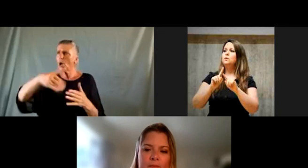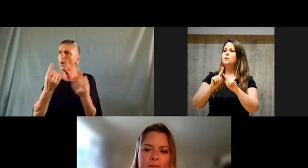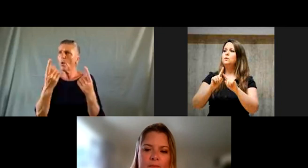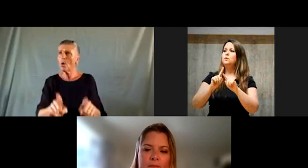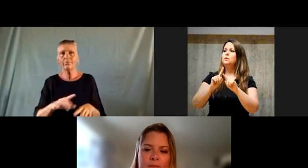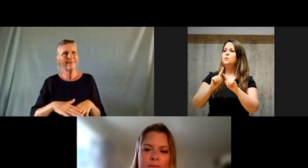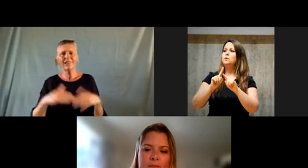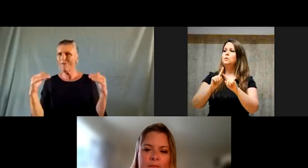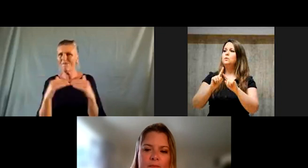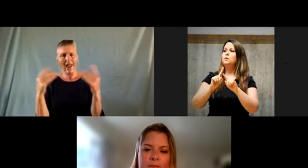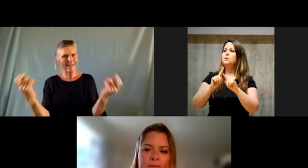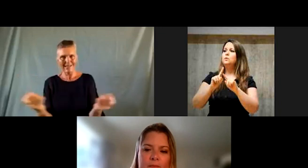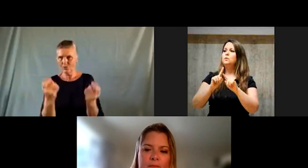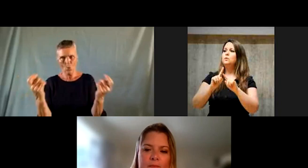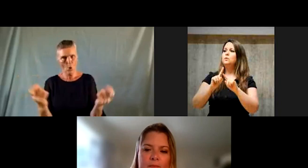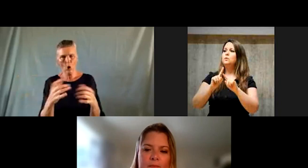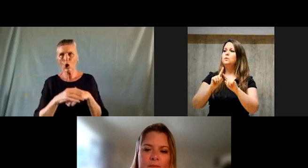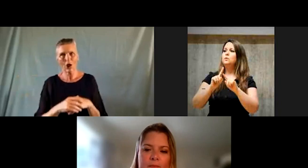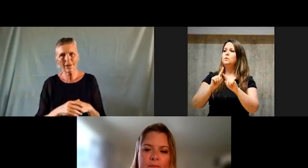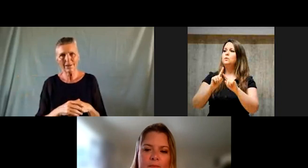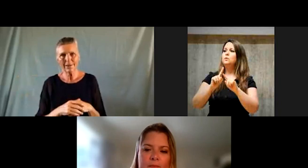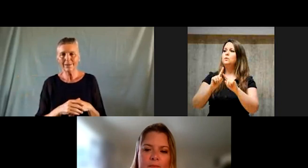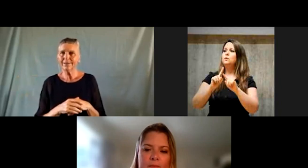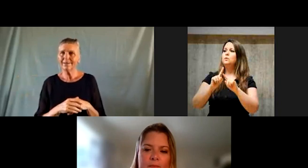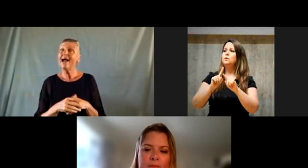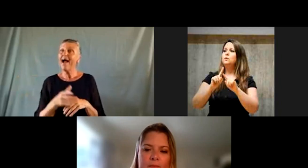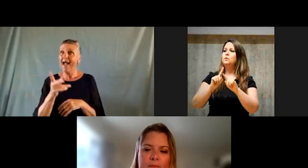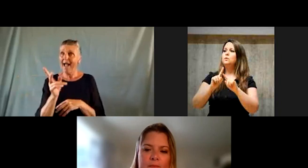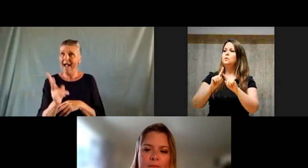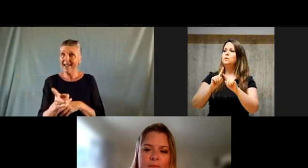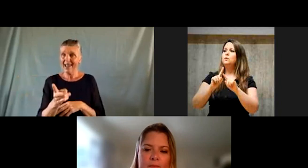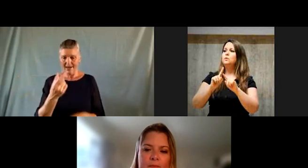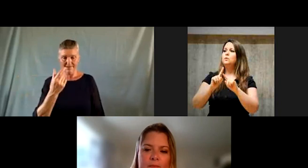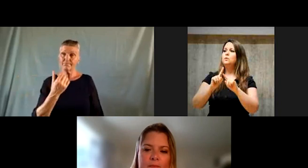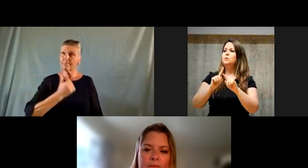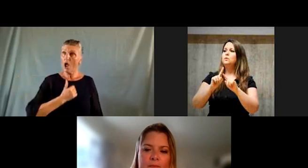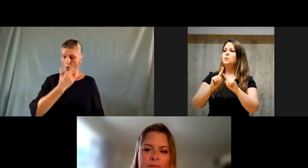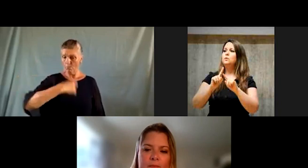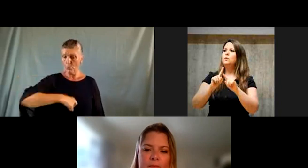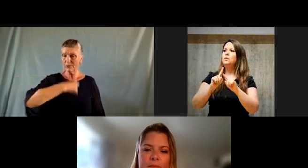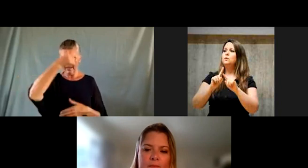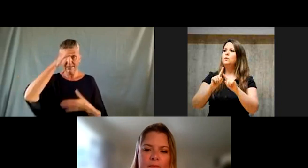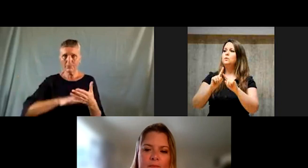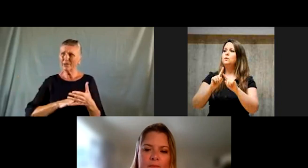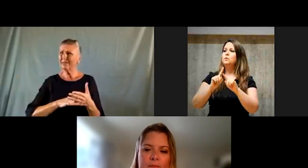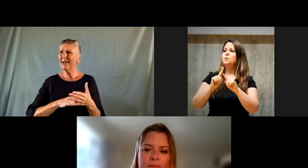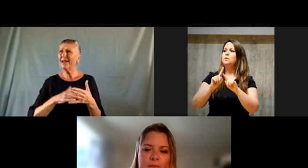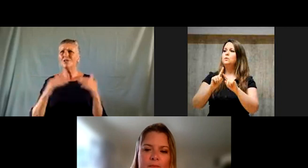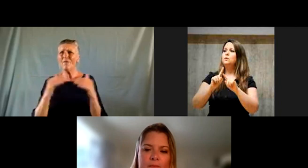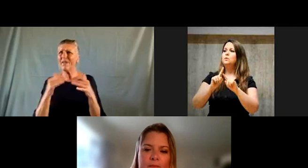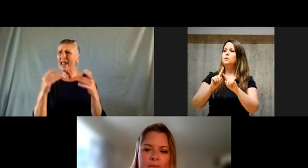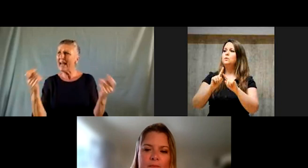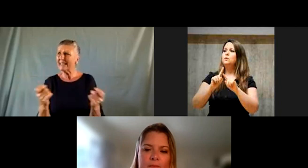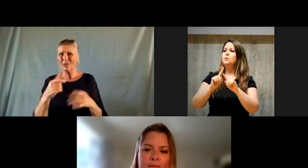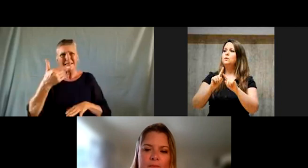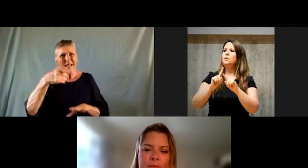feasible. And it's not feasible, again, as a personal experience, to spend 7 years